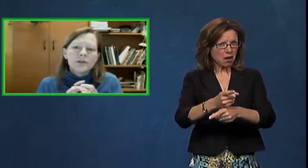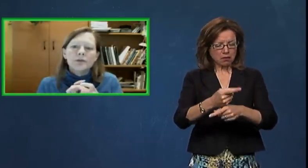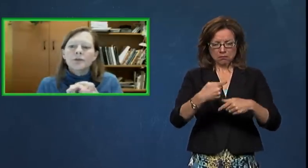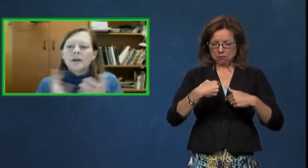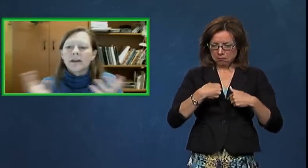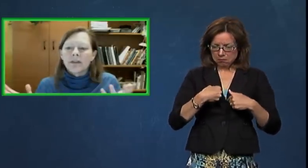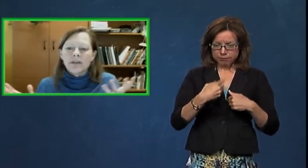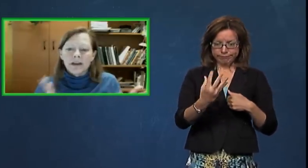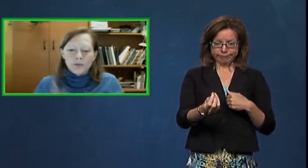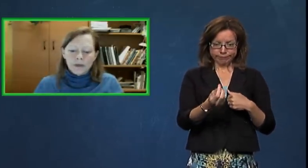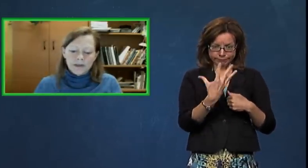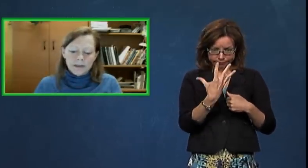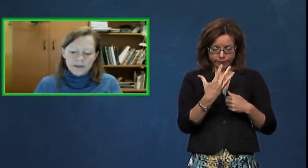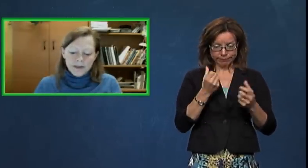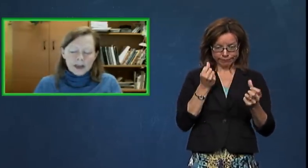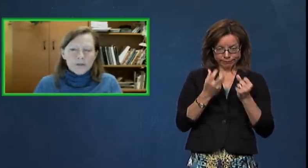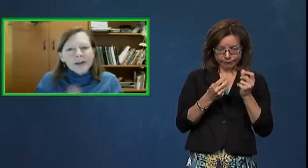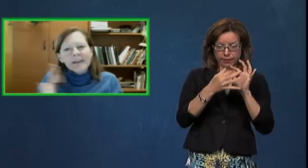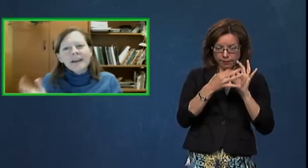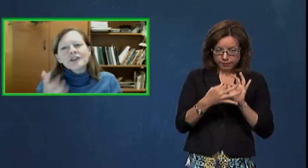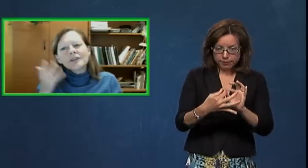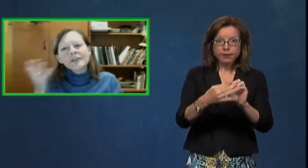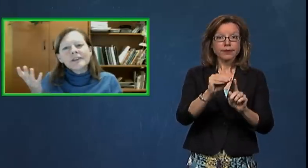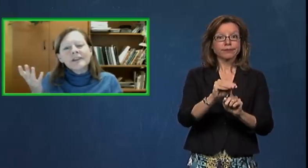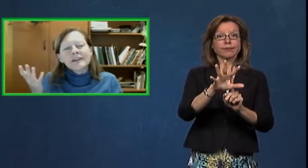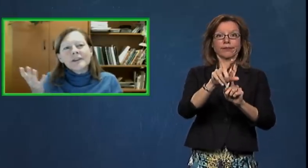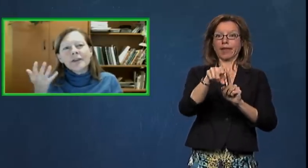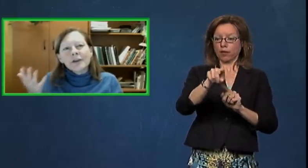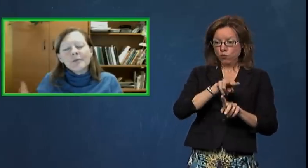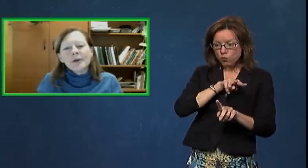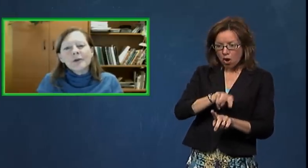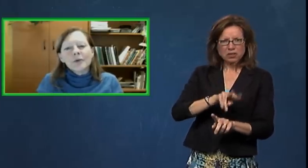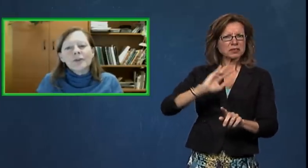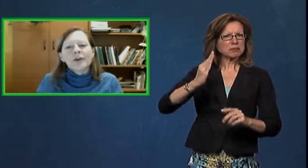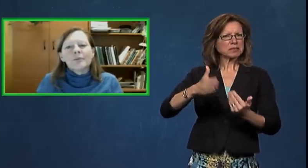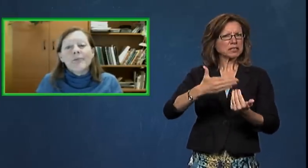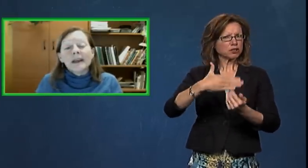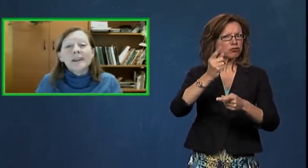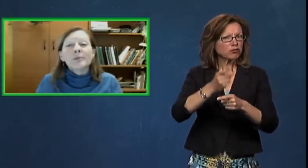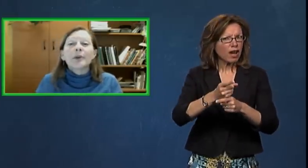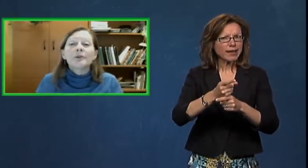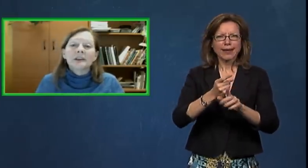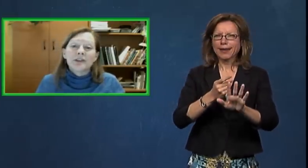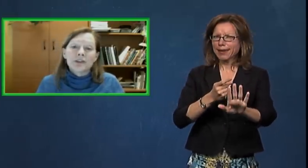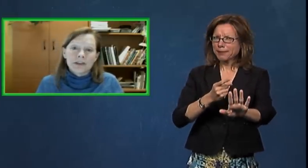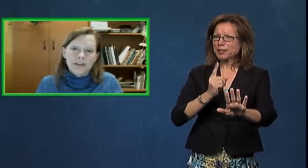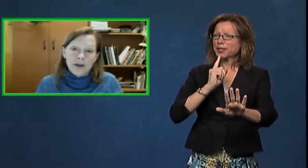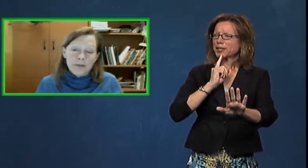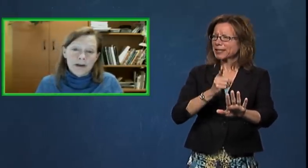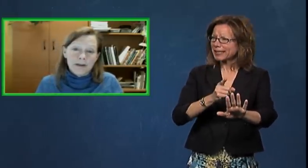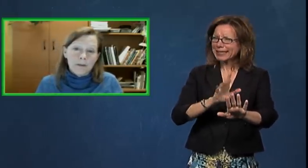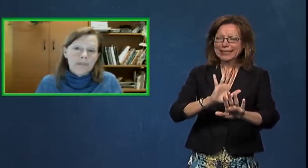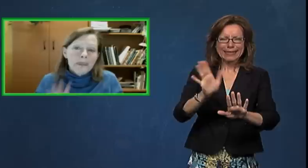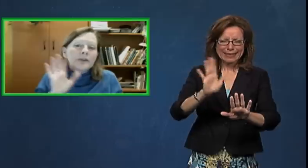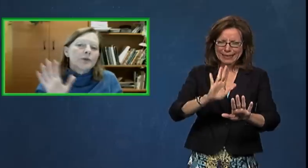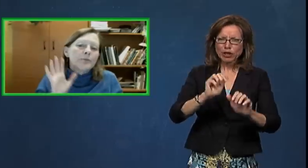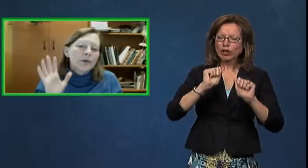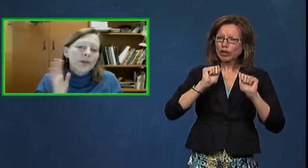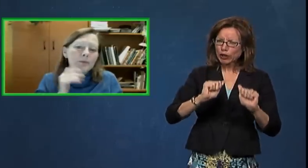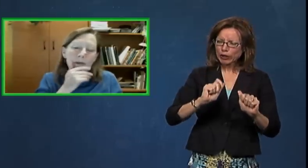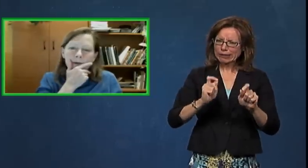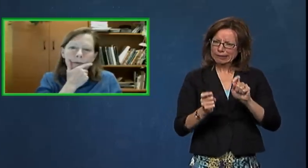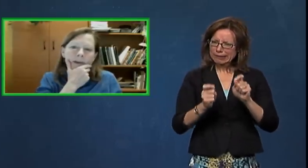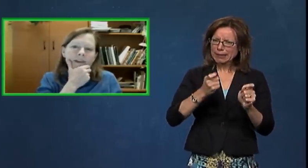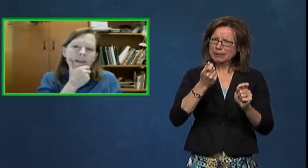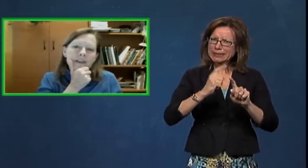to you and that's what it is. But I actually, as I thought about it more, there are many permutations of that model. So bear